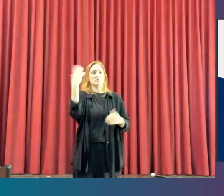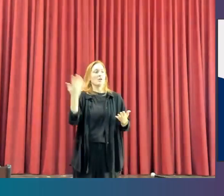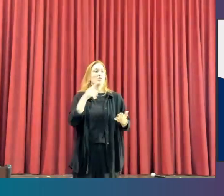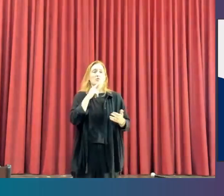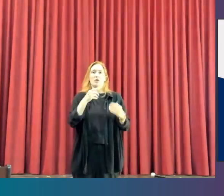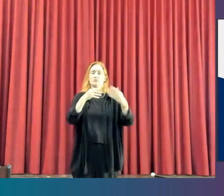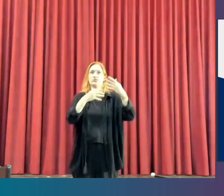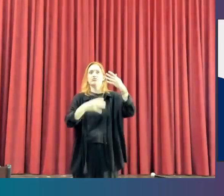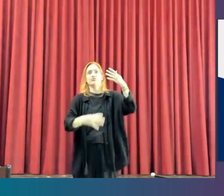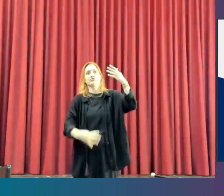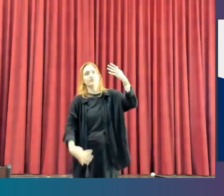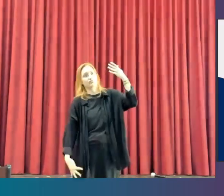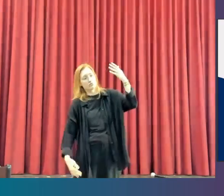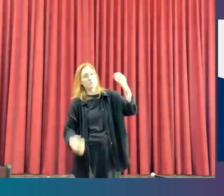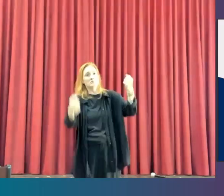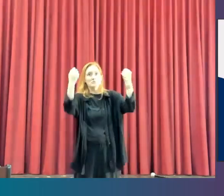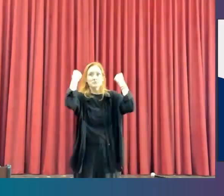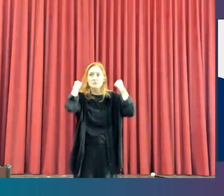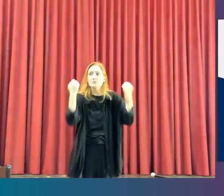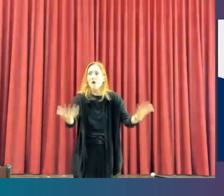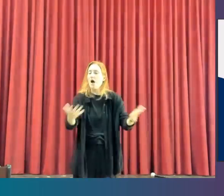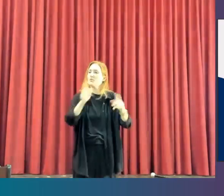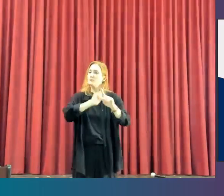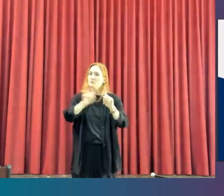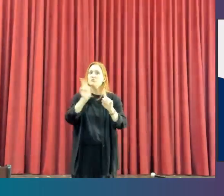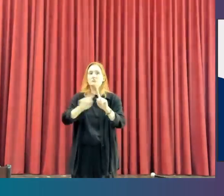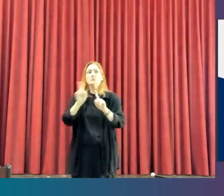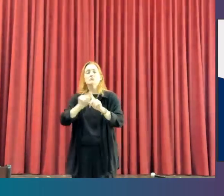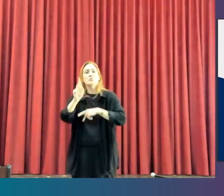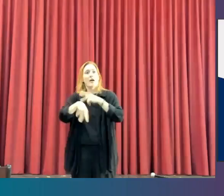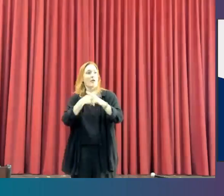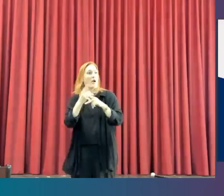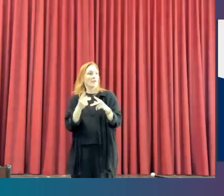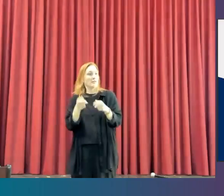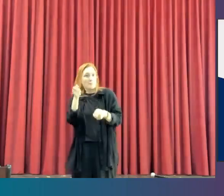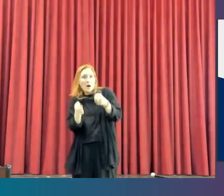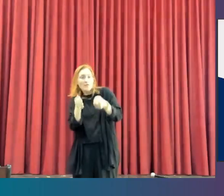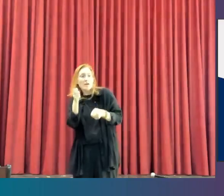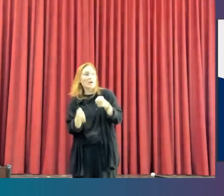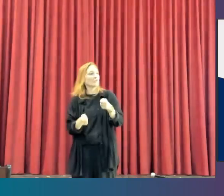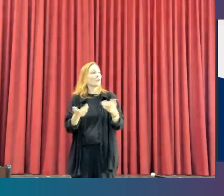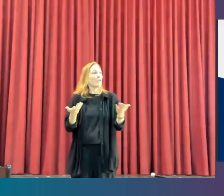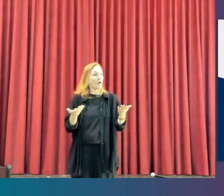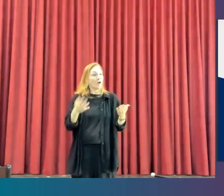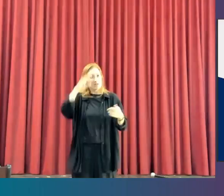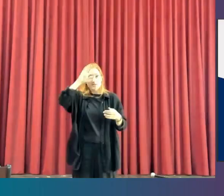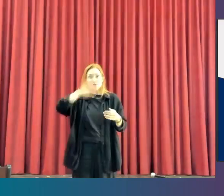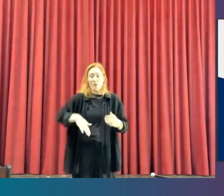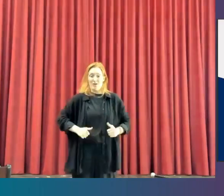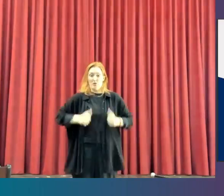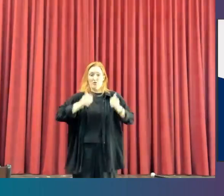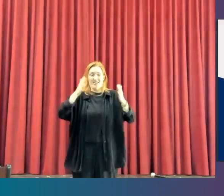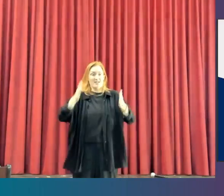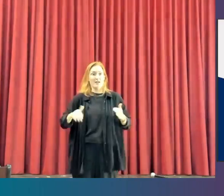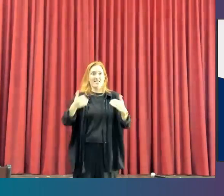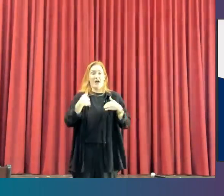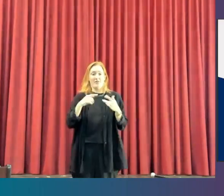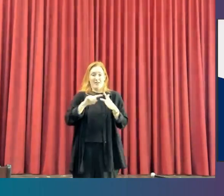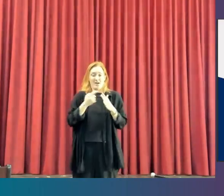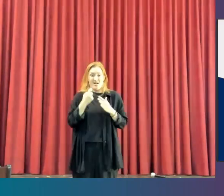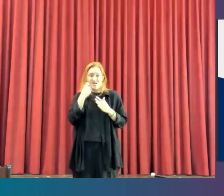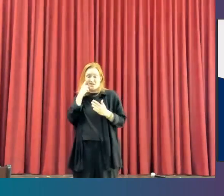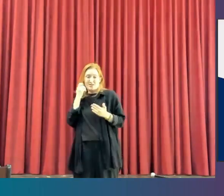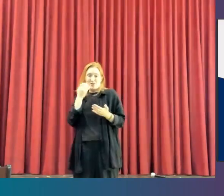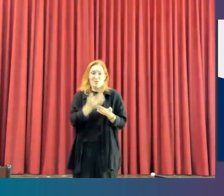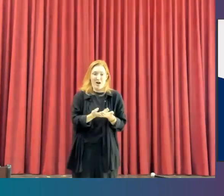of modifications that tenants may request at any point of their tenancy. So you can